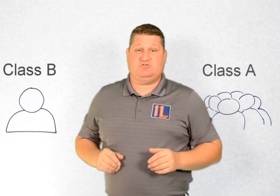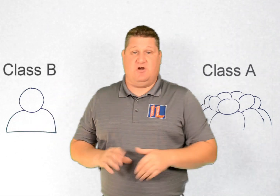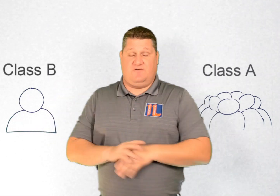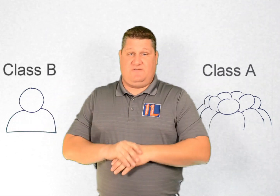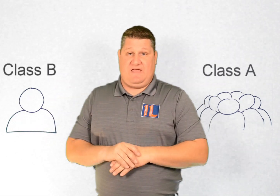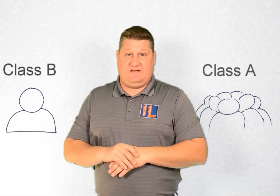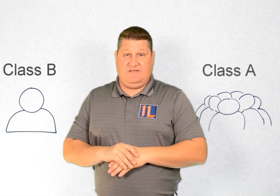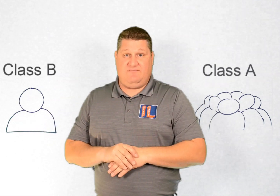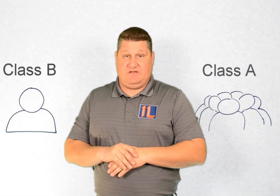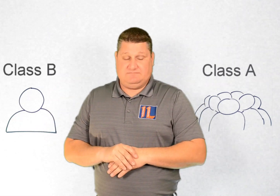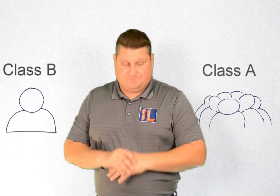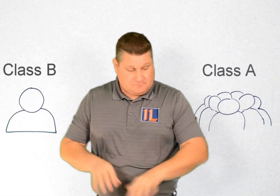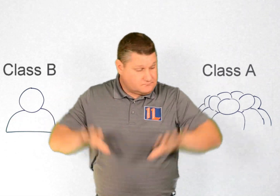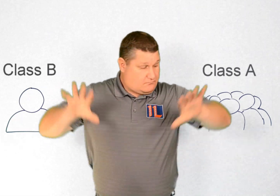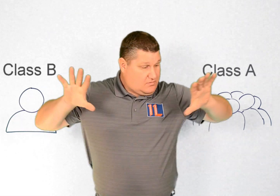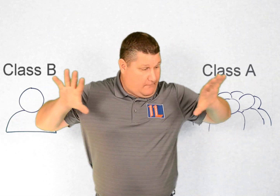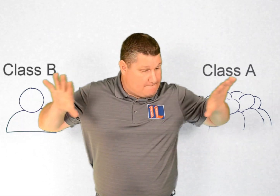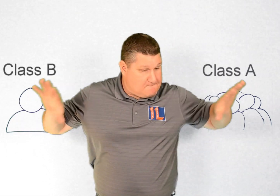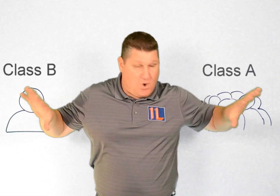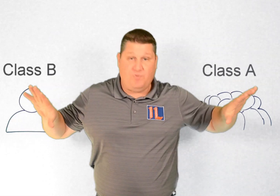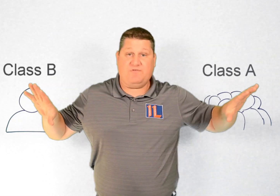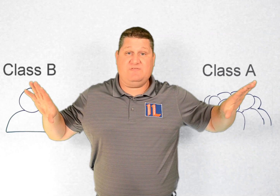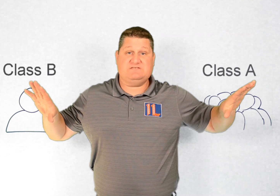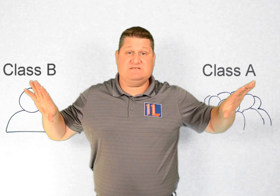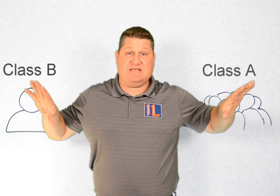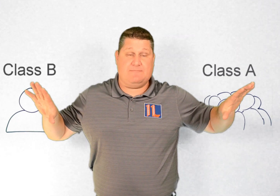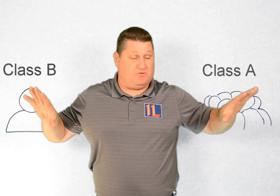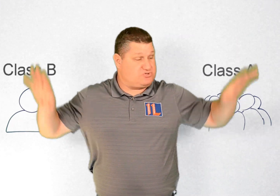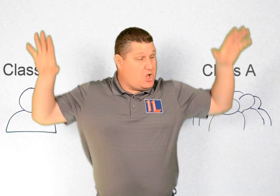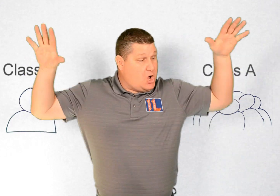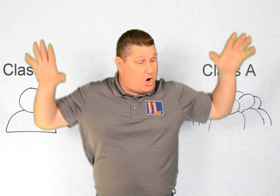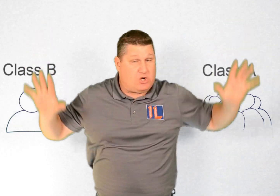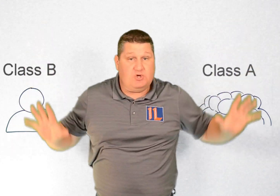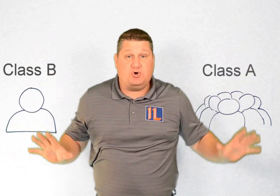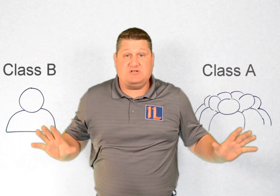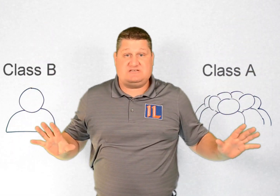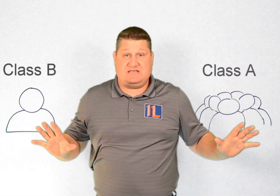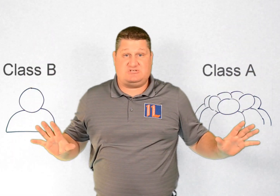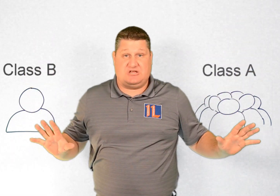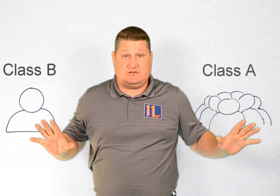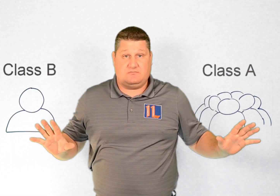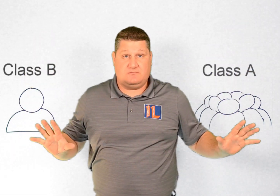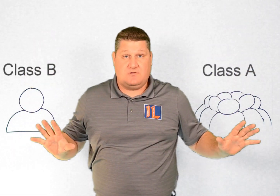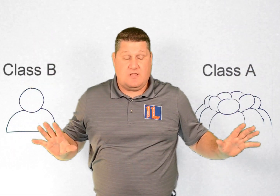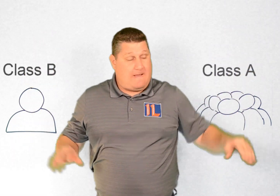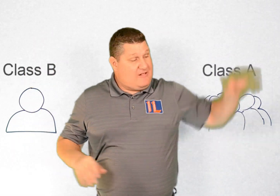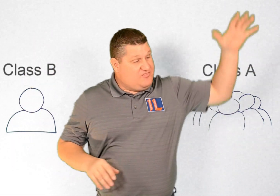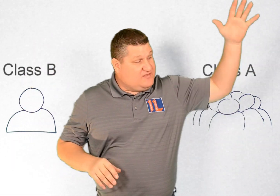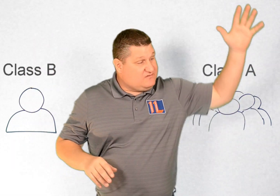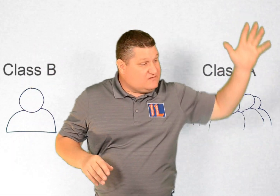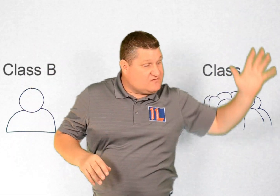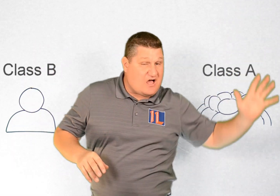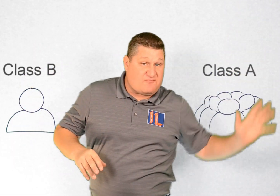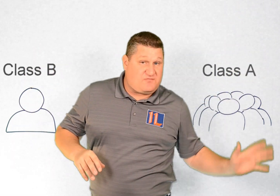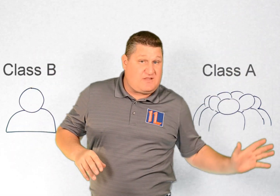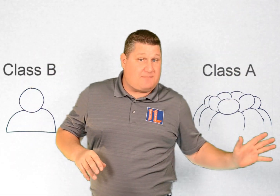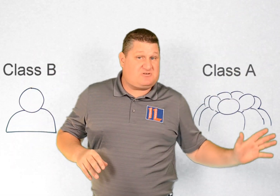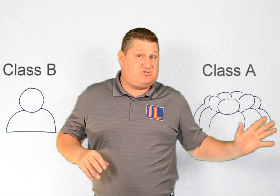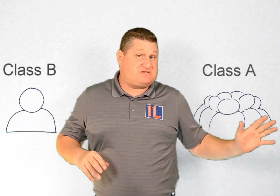starter for the activity. Both of these examples are good teaching. This is not flipped just